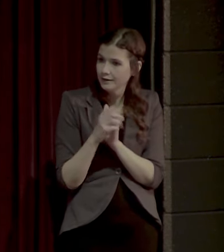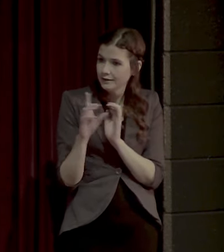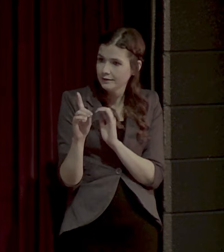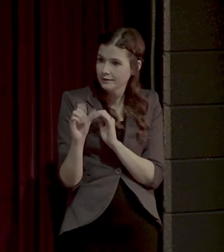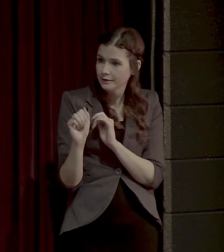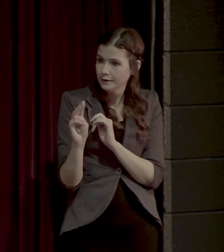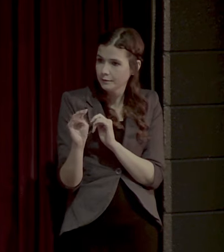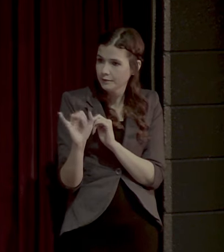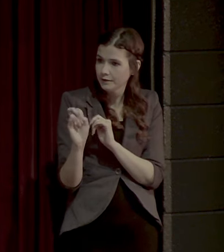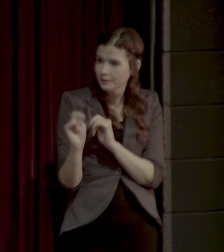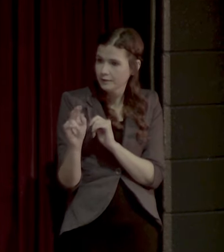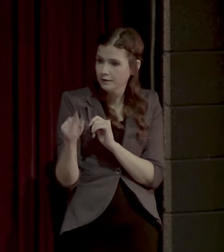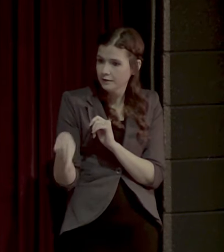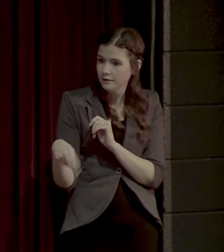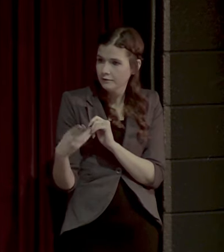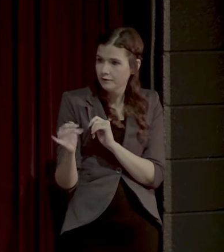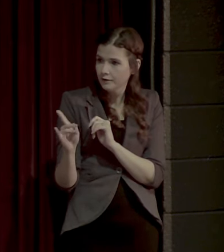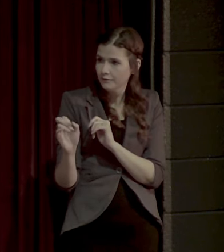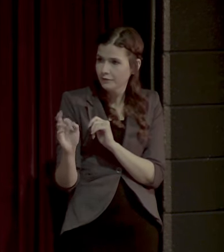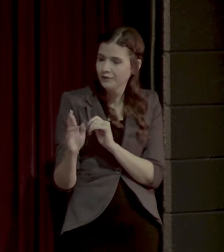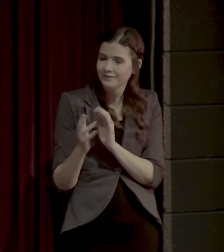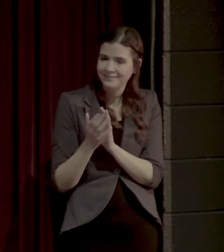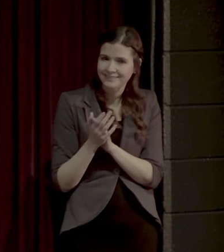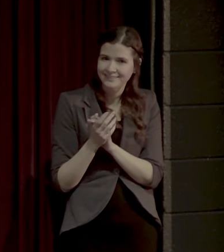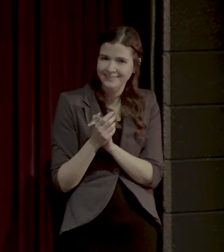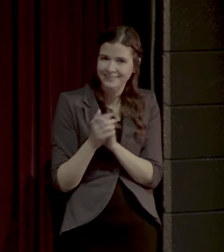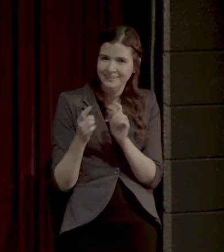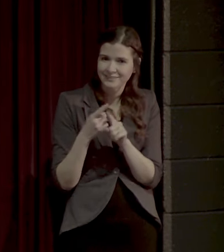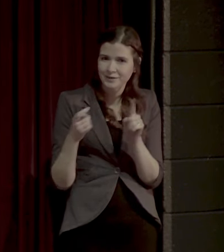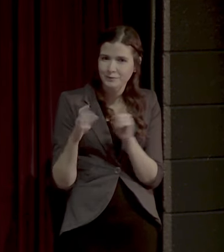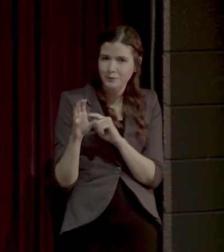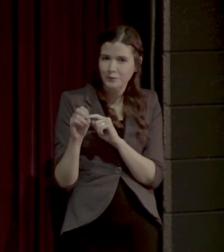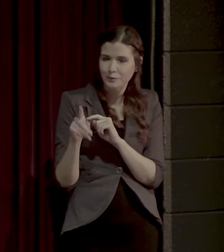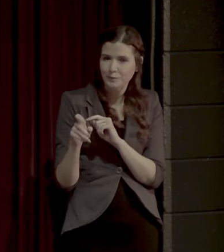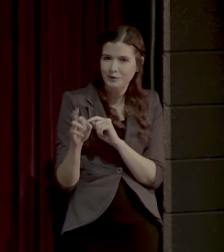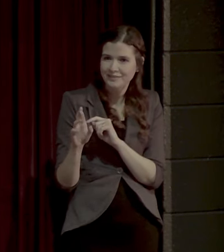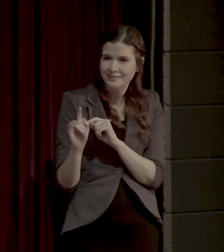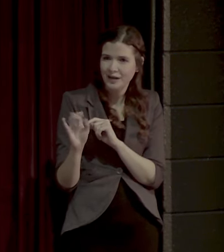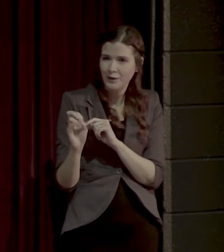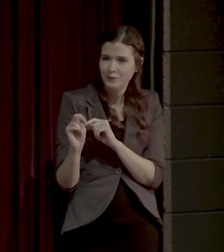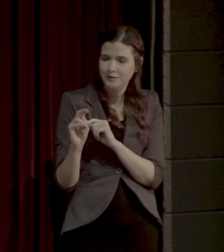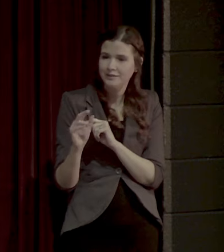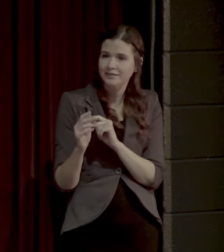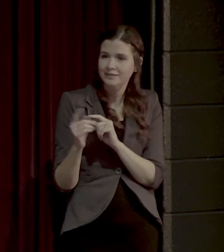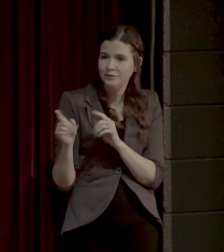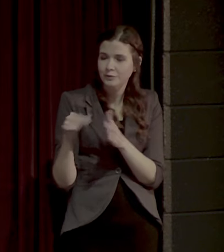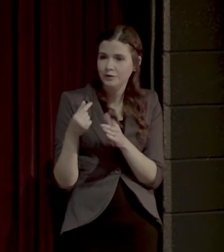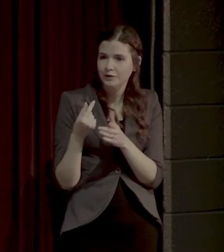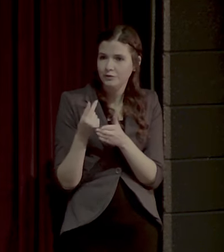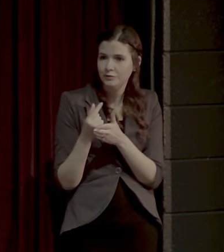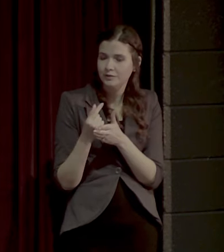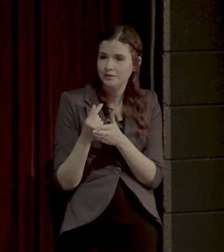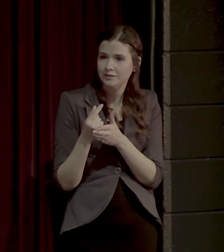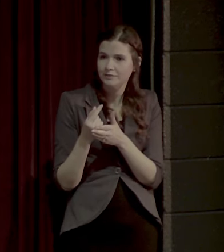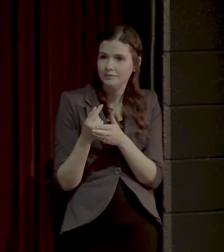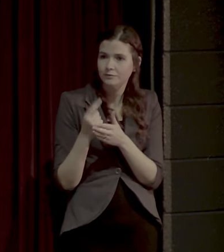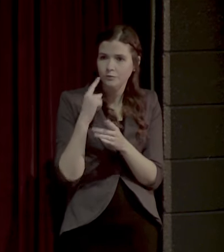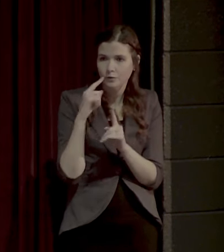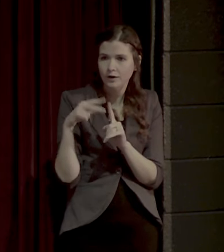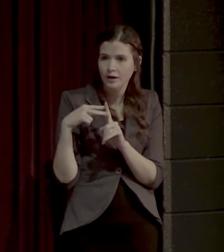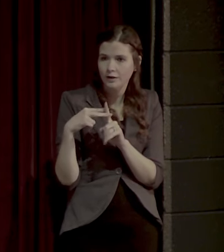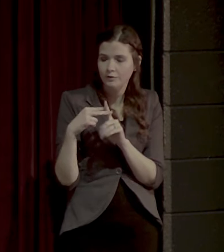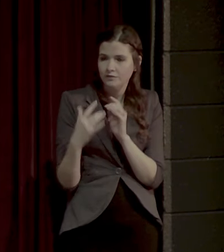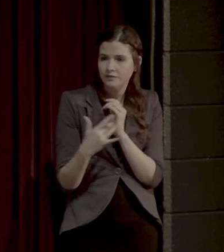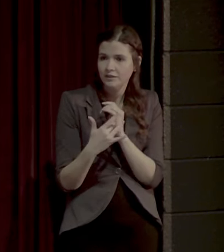Damian Pfeiffer. Damian is from Cooperstown, North Dakota, and is graduating with a diploma in automotive